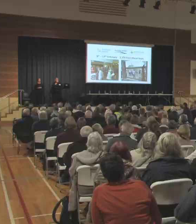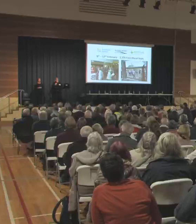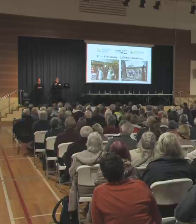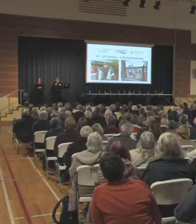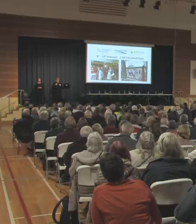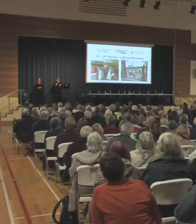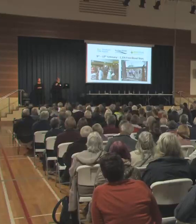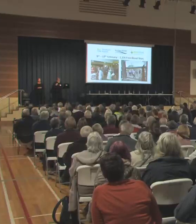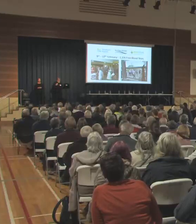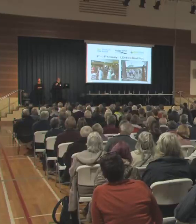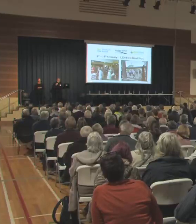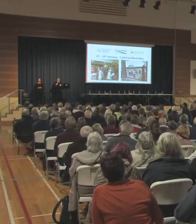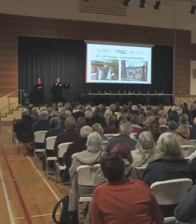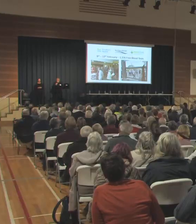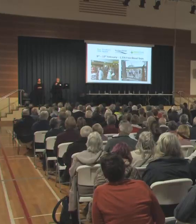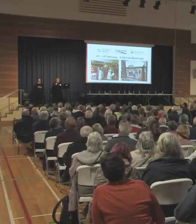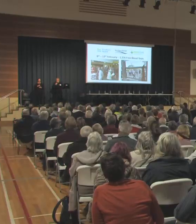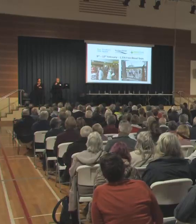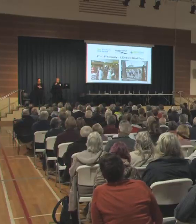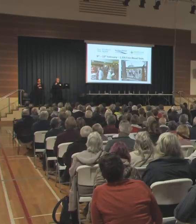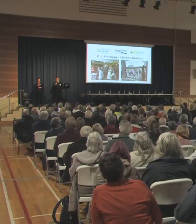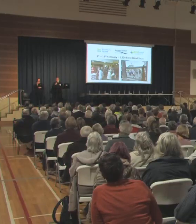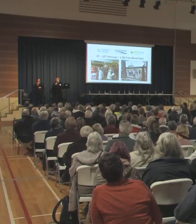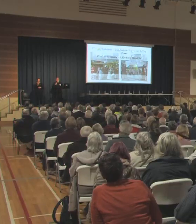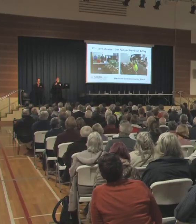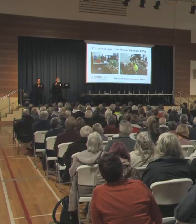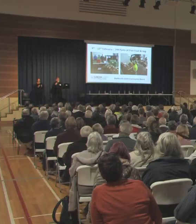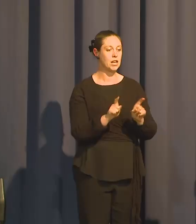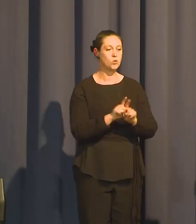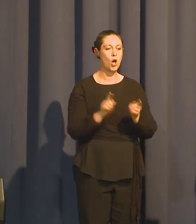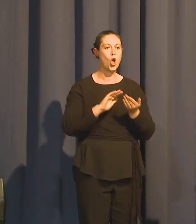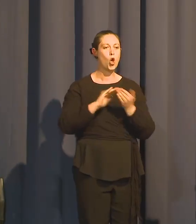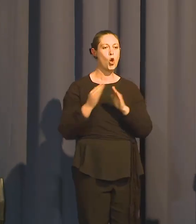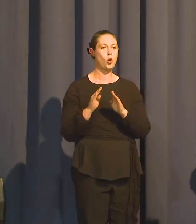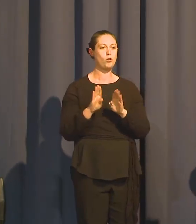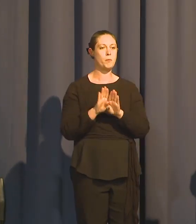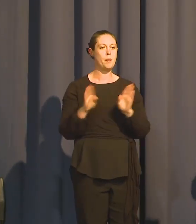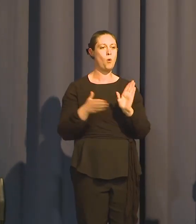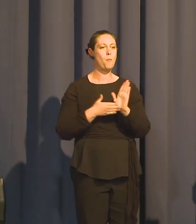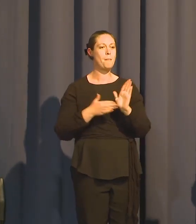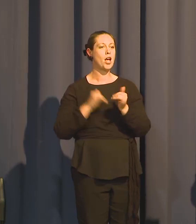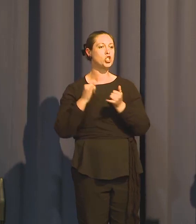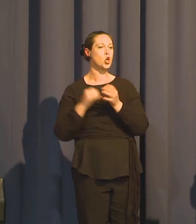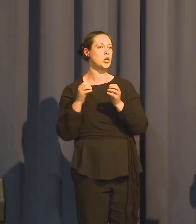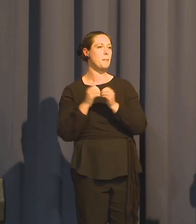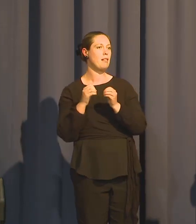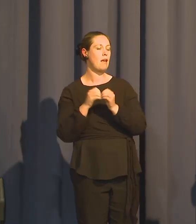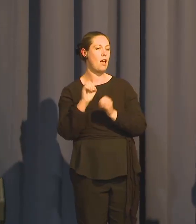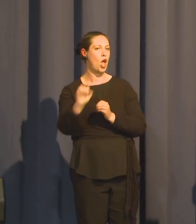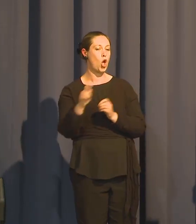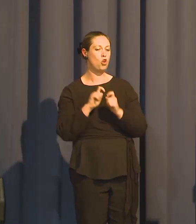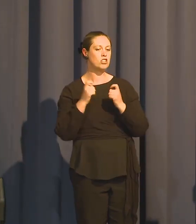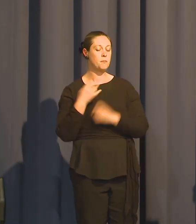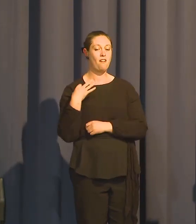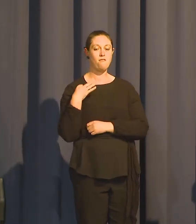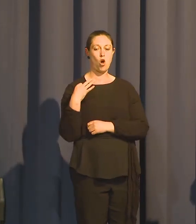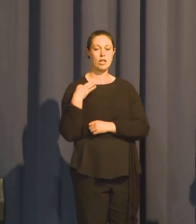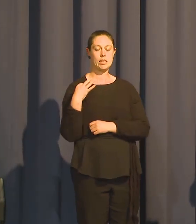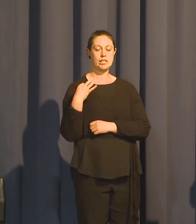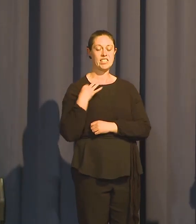Also on those 4 days, we had Community Board member Sonia Billiard and her team of volunteers. They handed